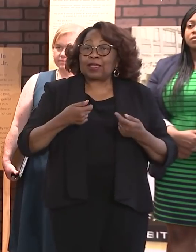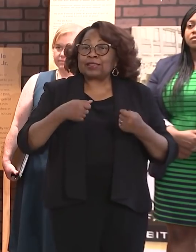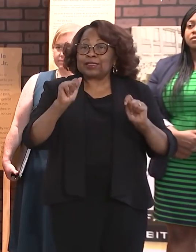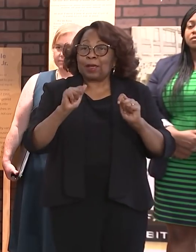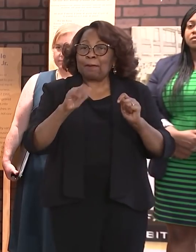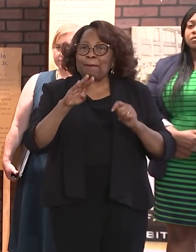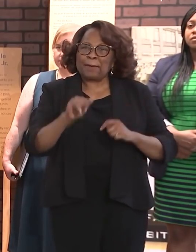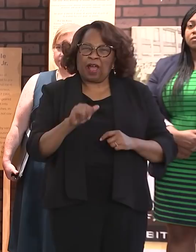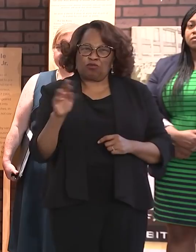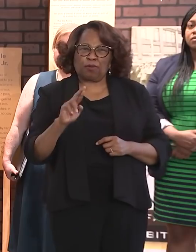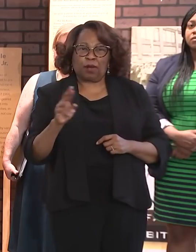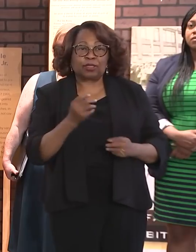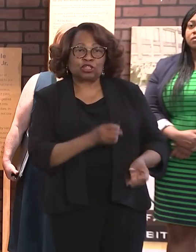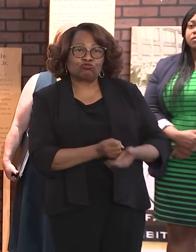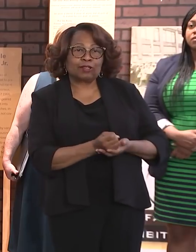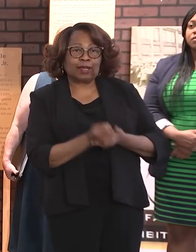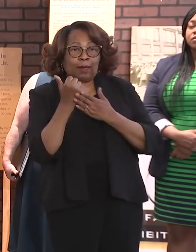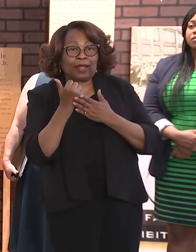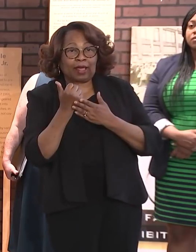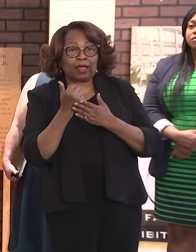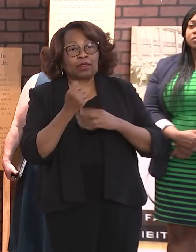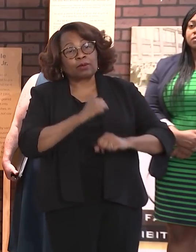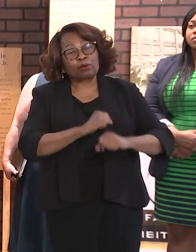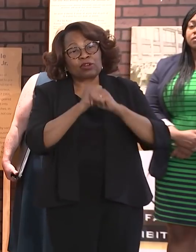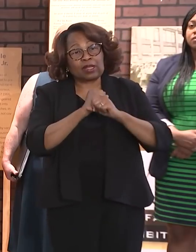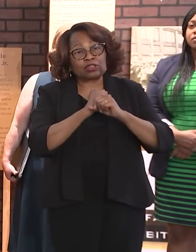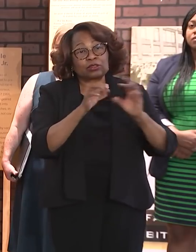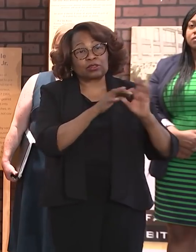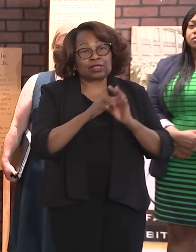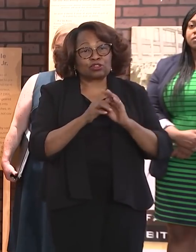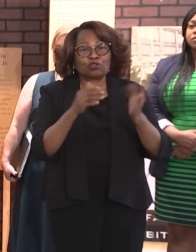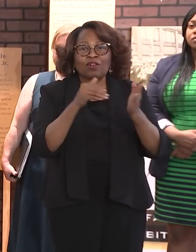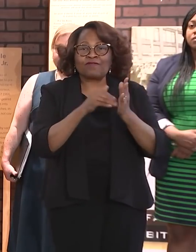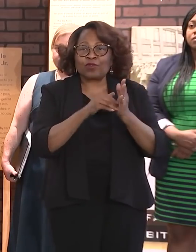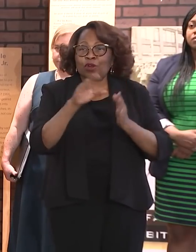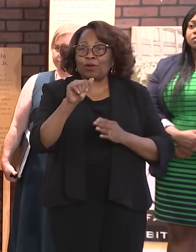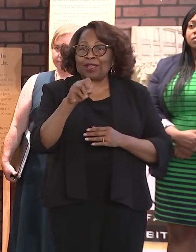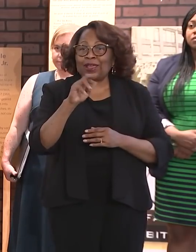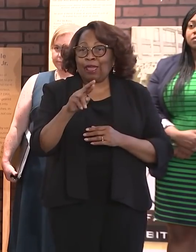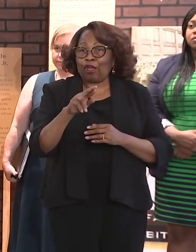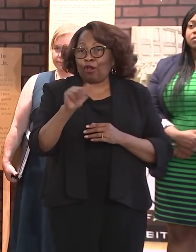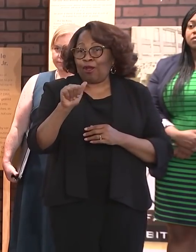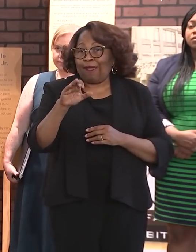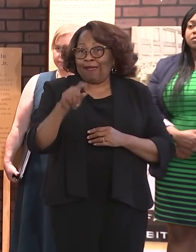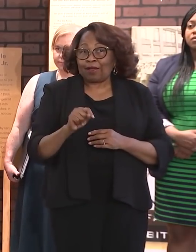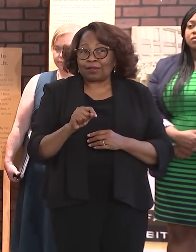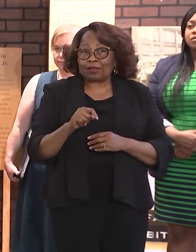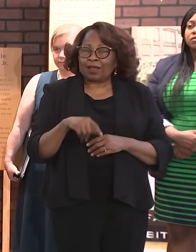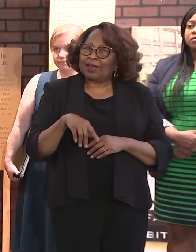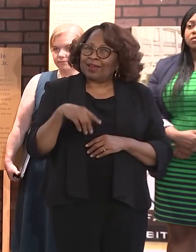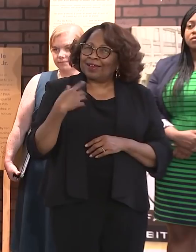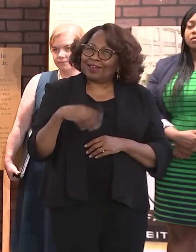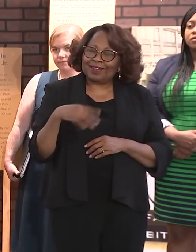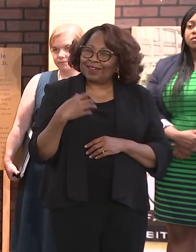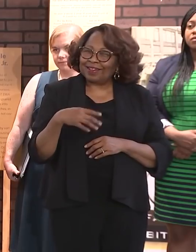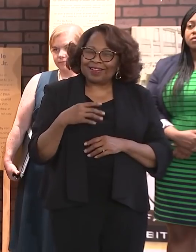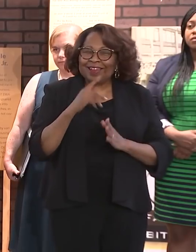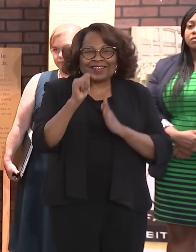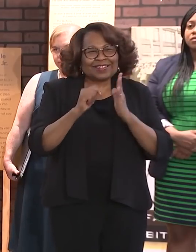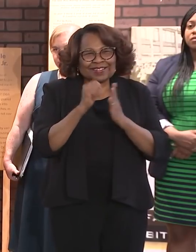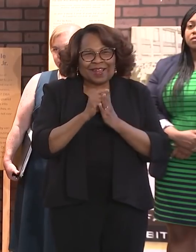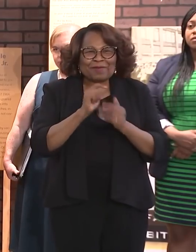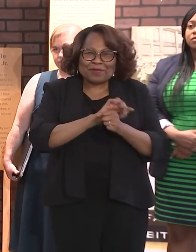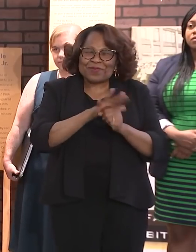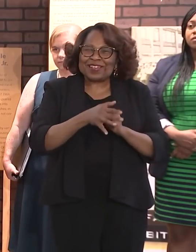Republicans to eliminate the protections of the Affordable Care Act. It's remarkable that in a time of a